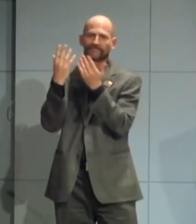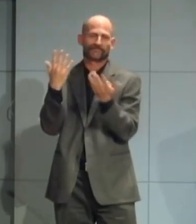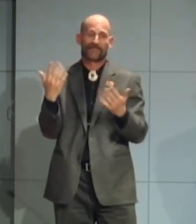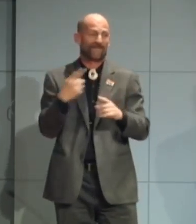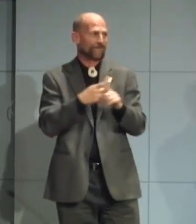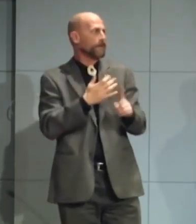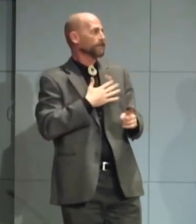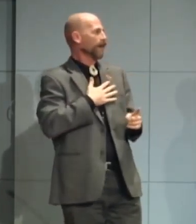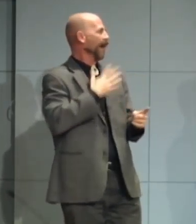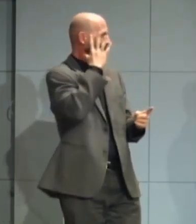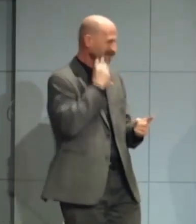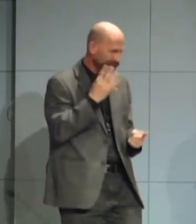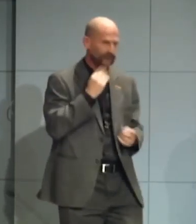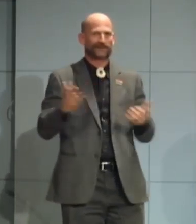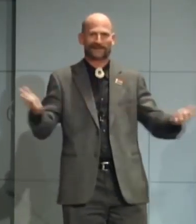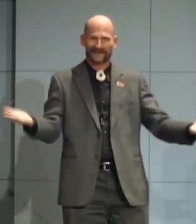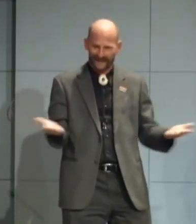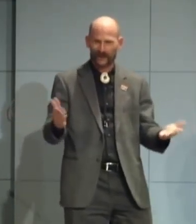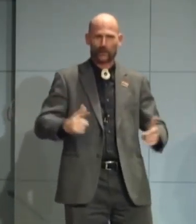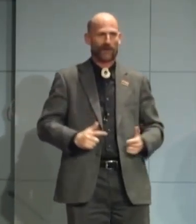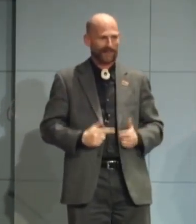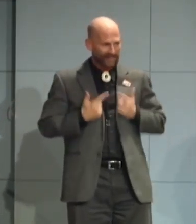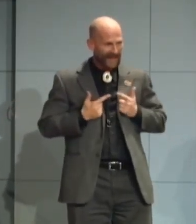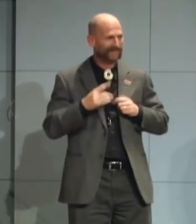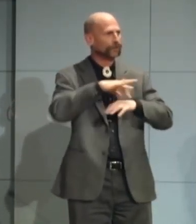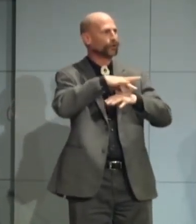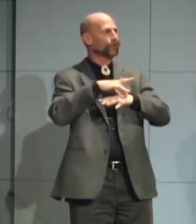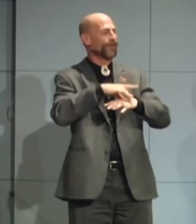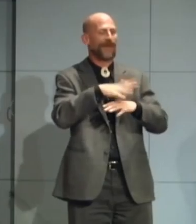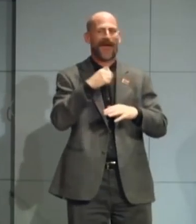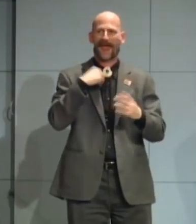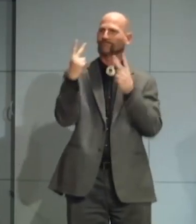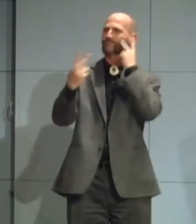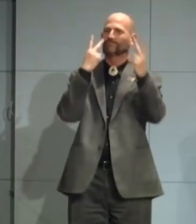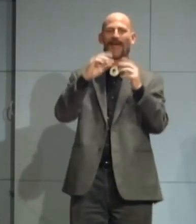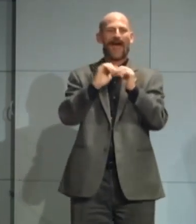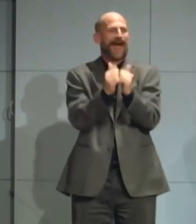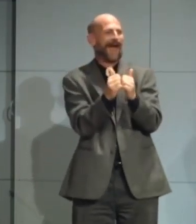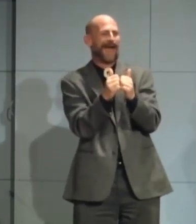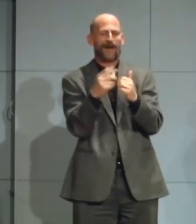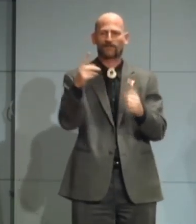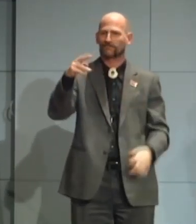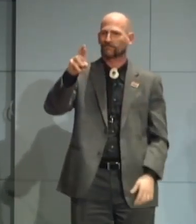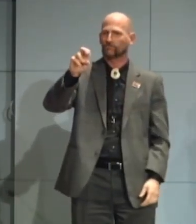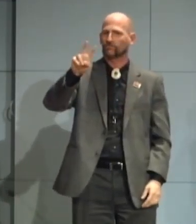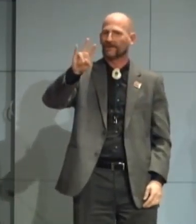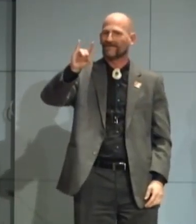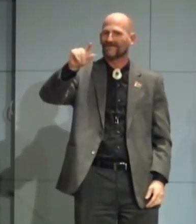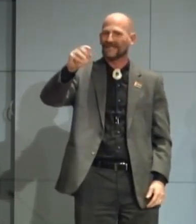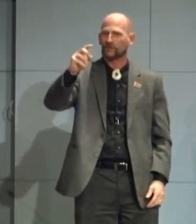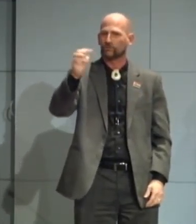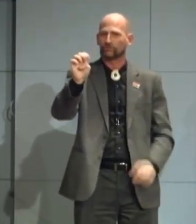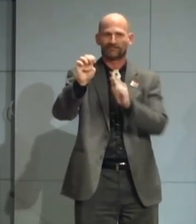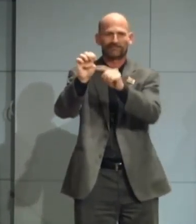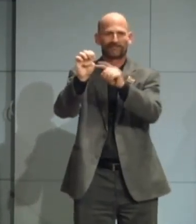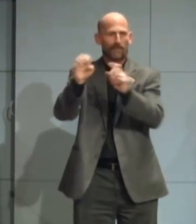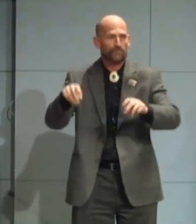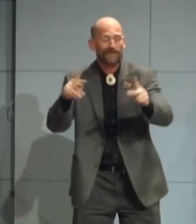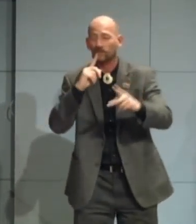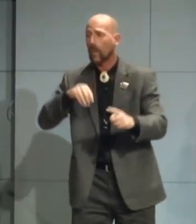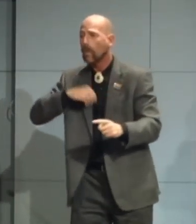half, 1/2 of the population with 9 years less life expectancy than the folks in the other half, 1/2